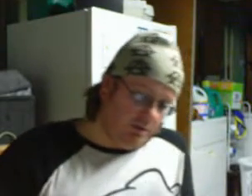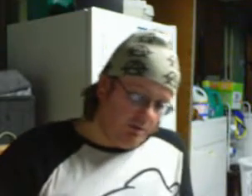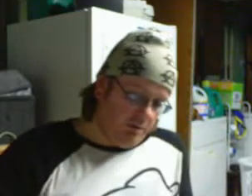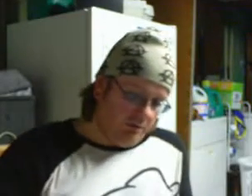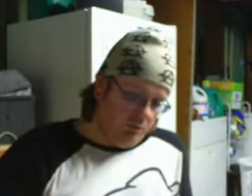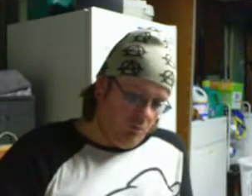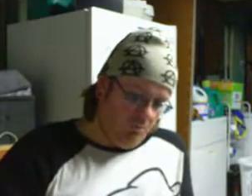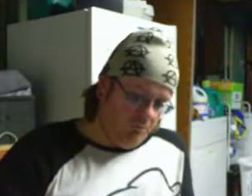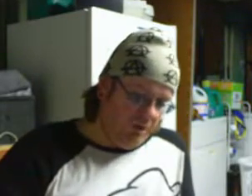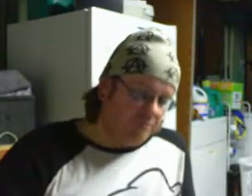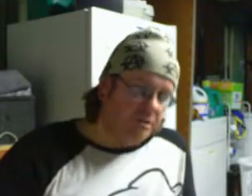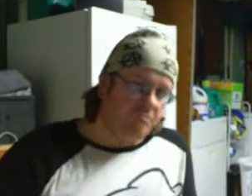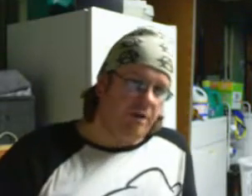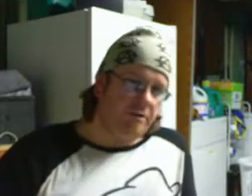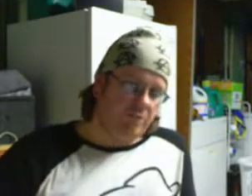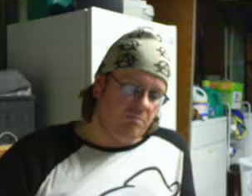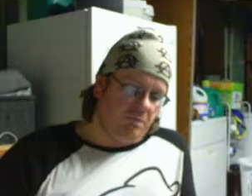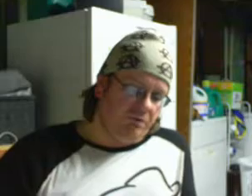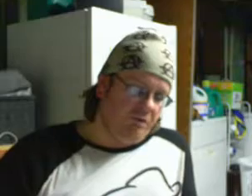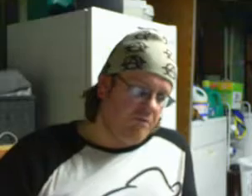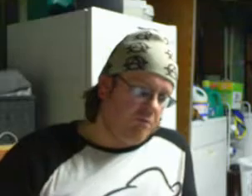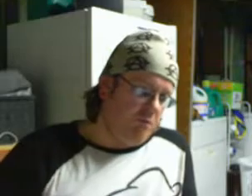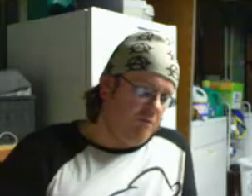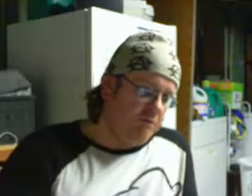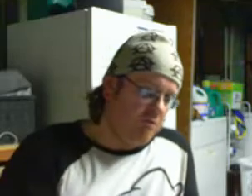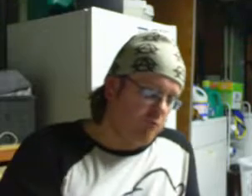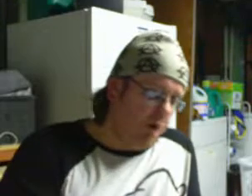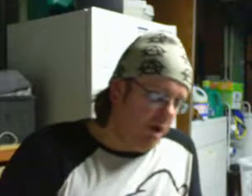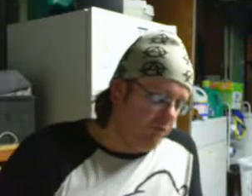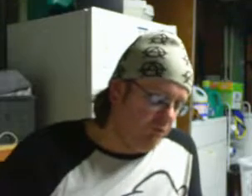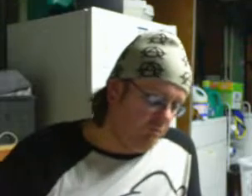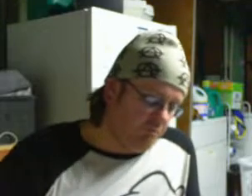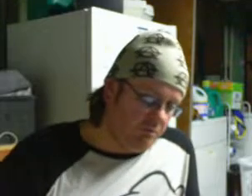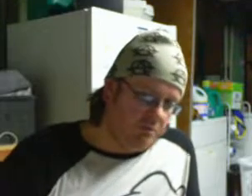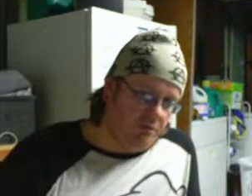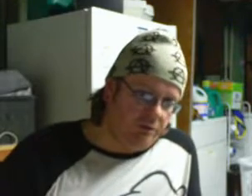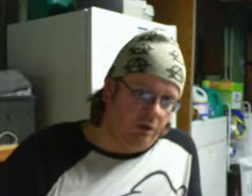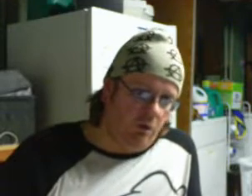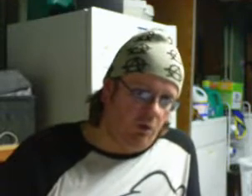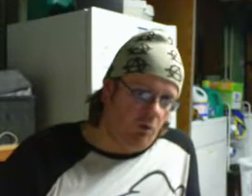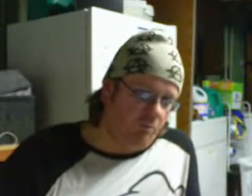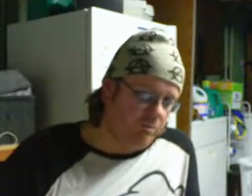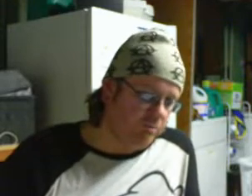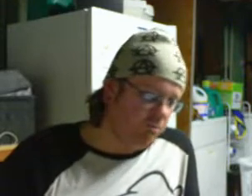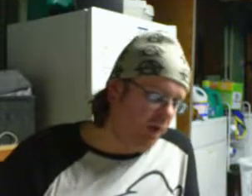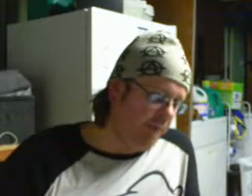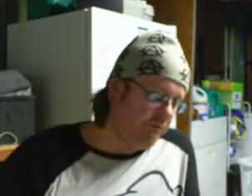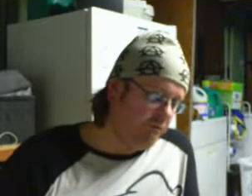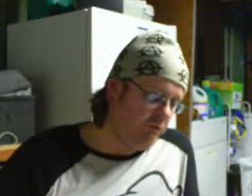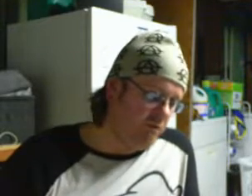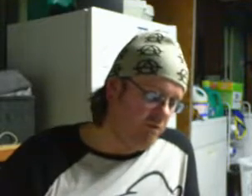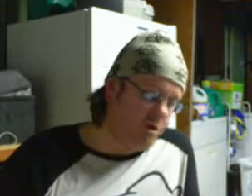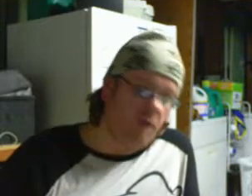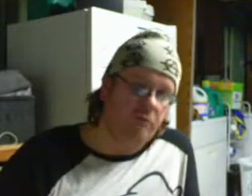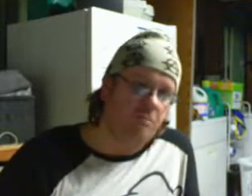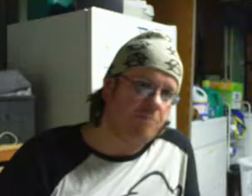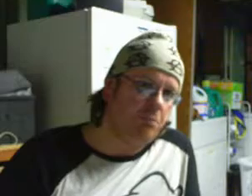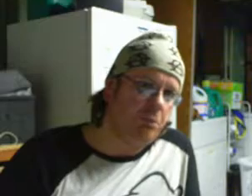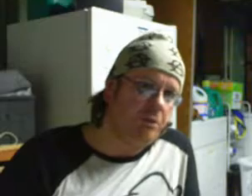so David then marries up Bathsheba as one of his other wives. And, you know, hopefully the timing's not so far off that people will think that,